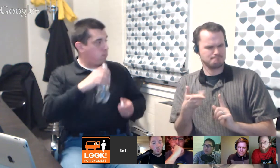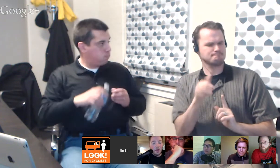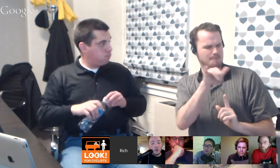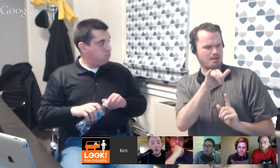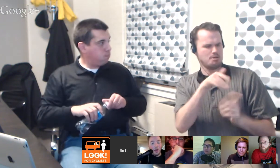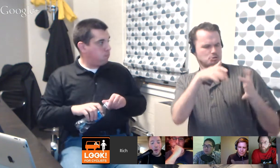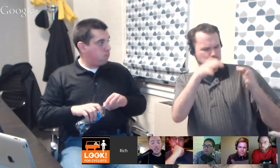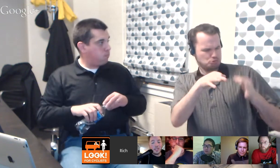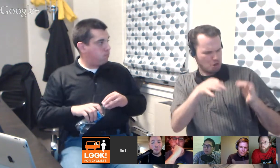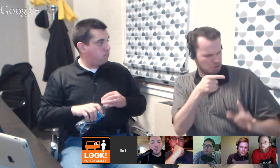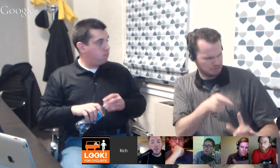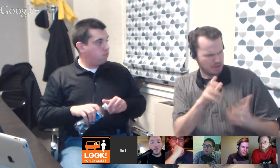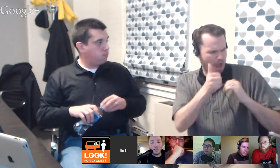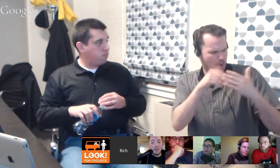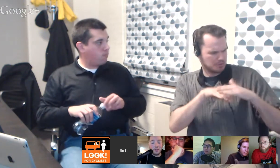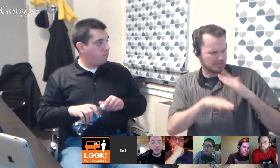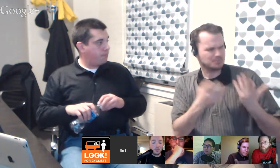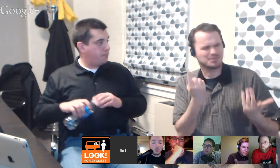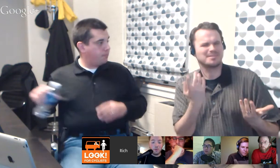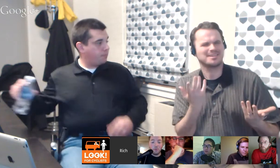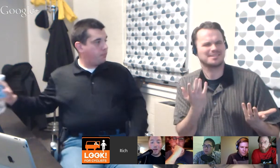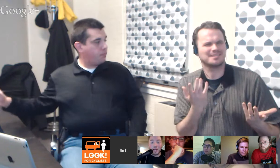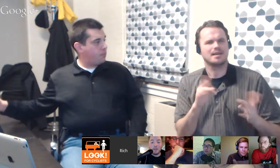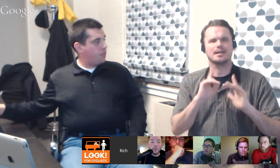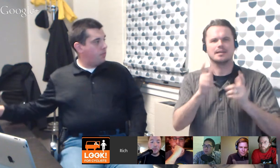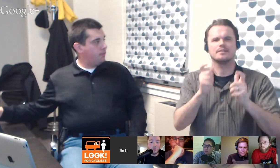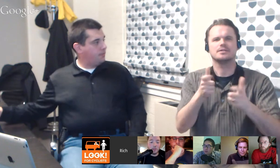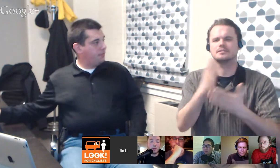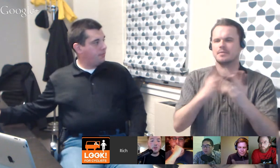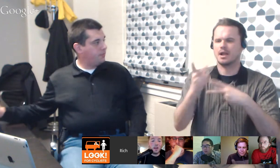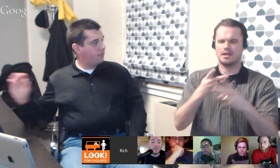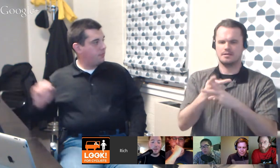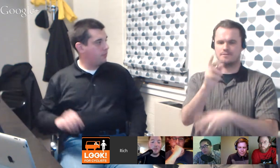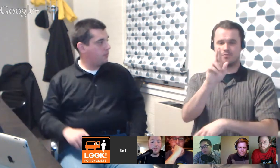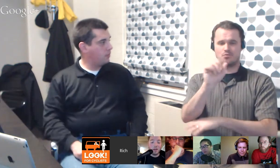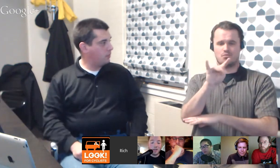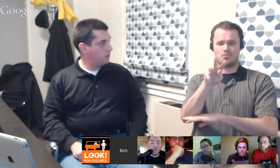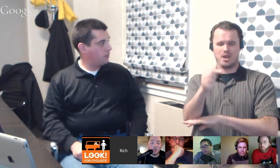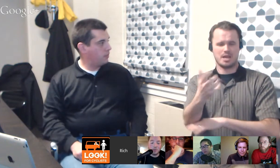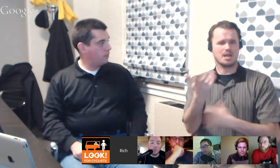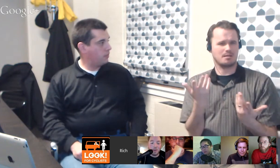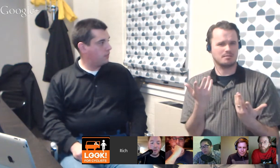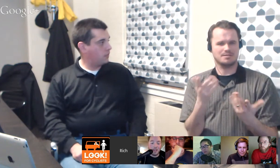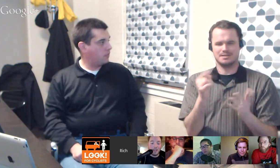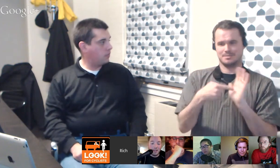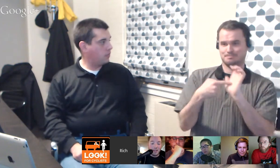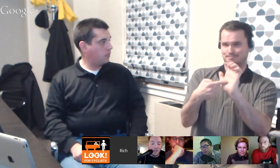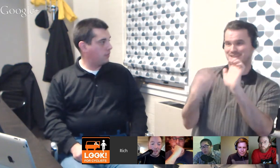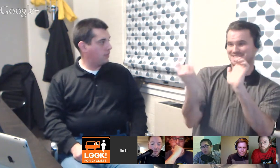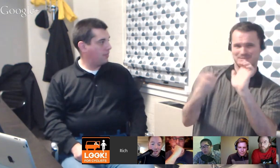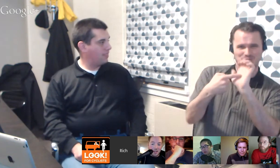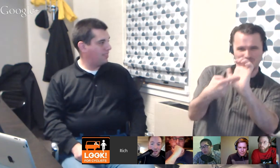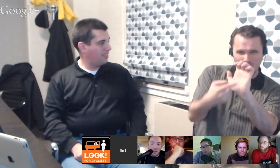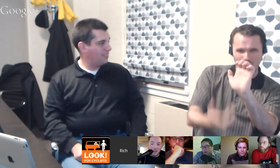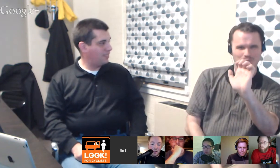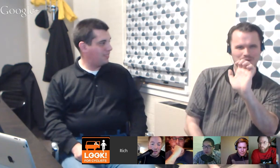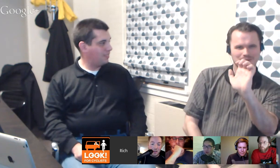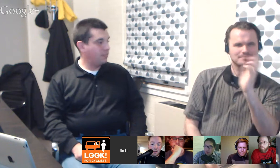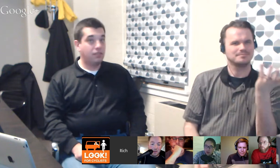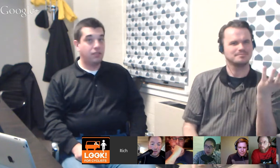like how accessible something is and give it some sort of rating so you can have something finite to show somebody?